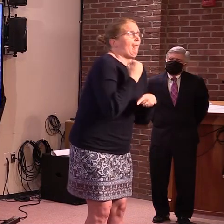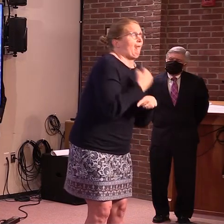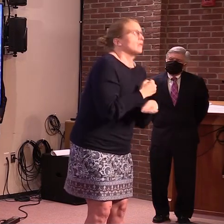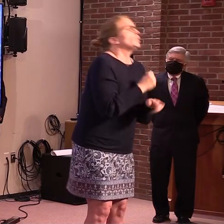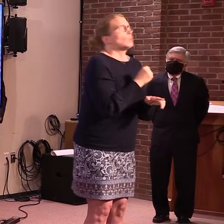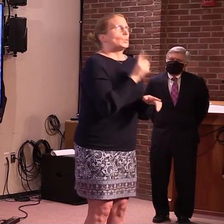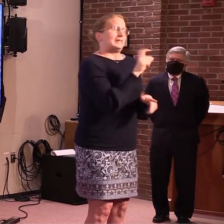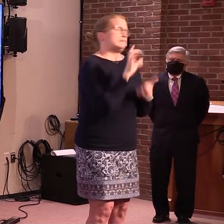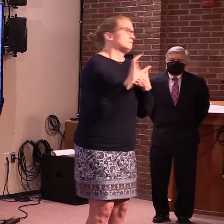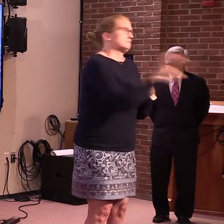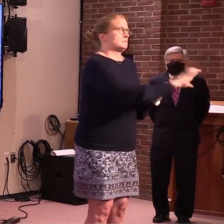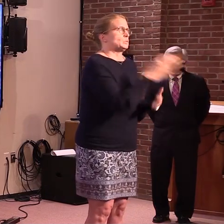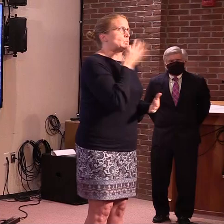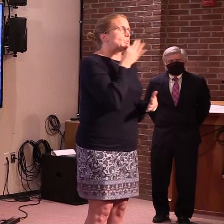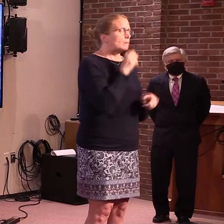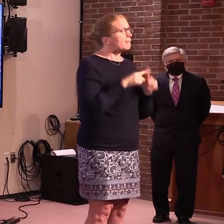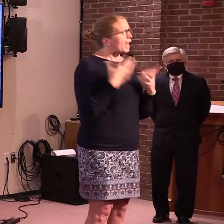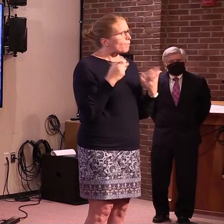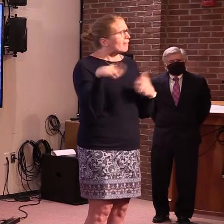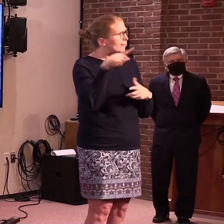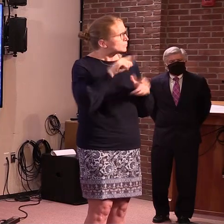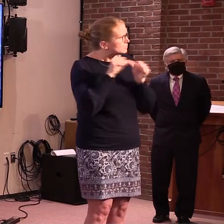All right, great. Thanks, Governor.